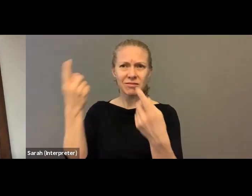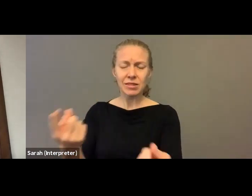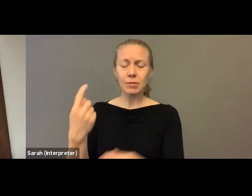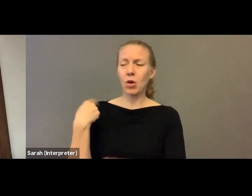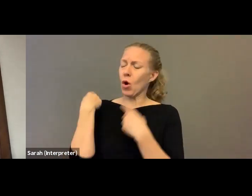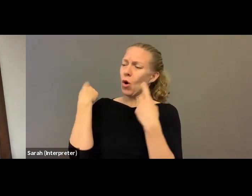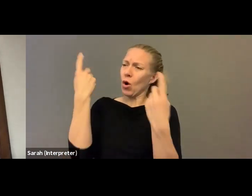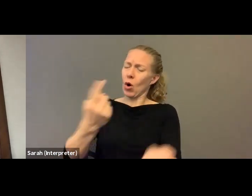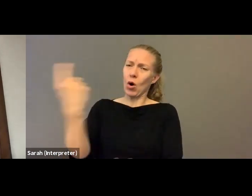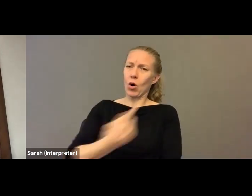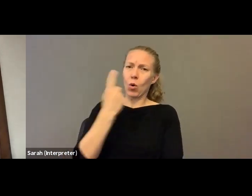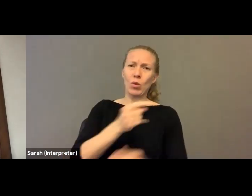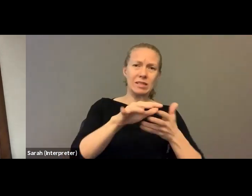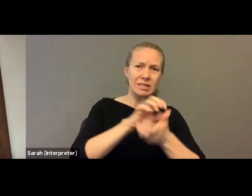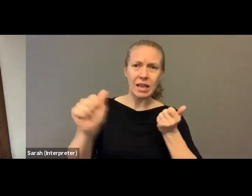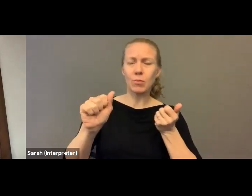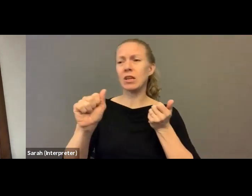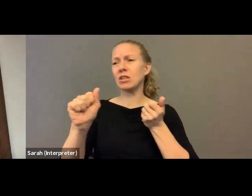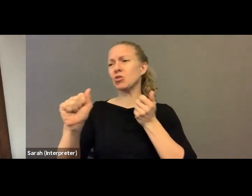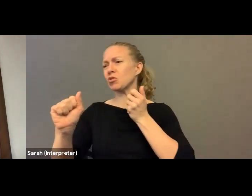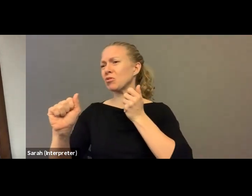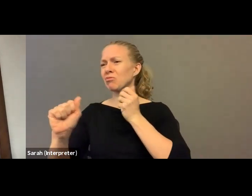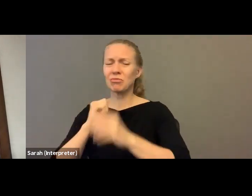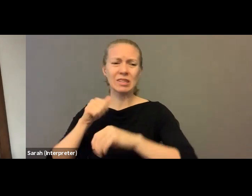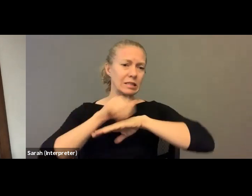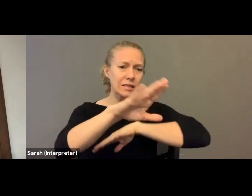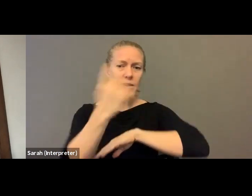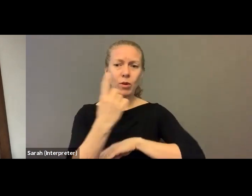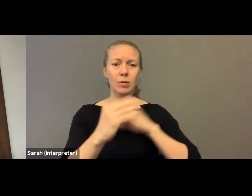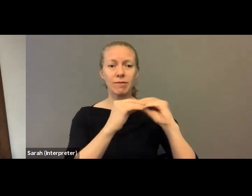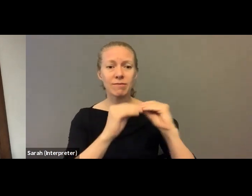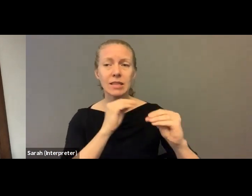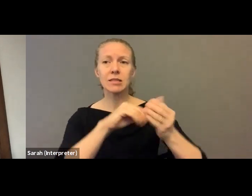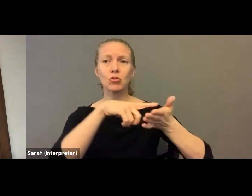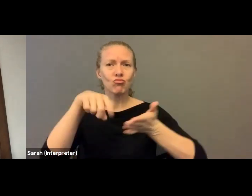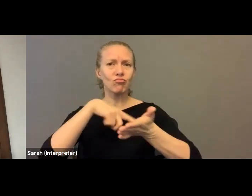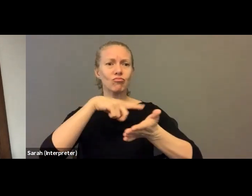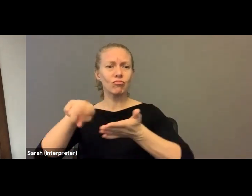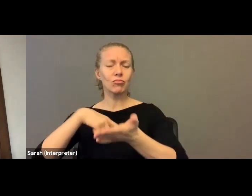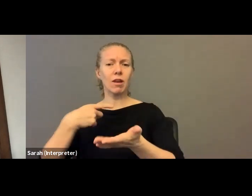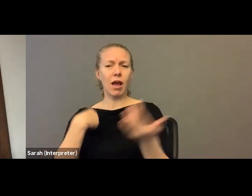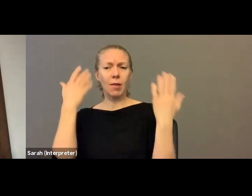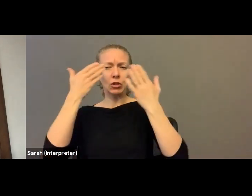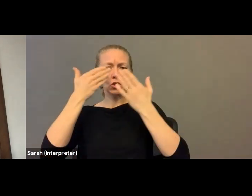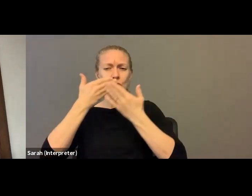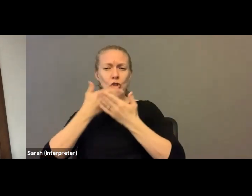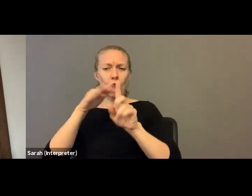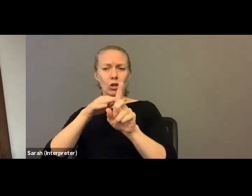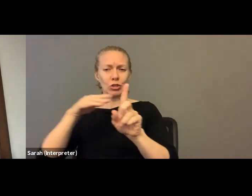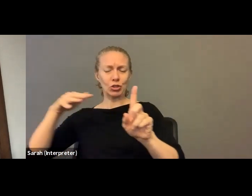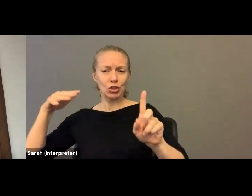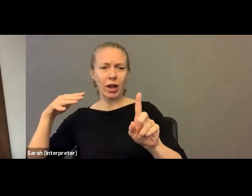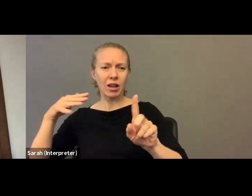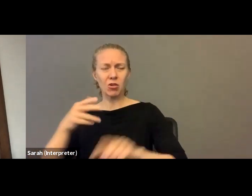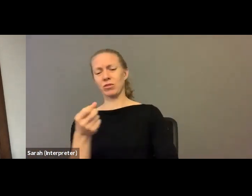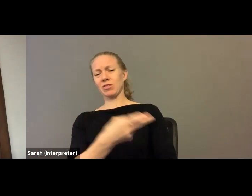away to be fixed and corrected. I am America's opaque shadow, tossed like a dog rotting on every